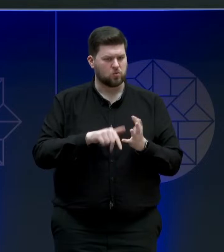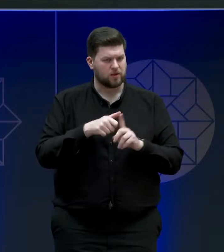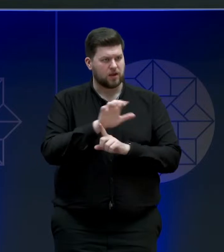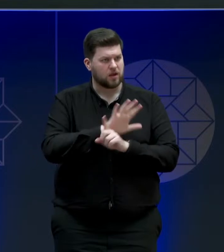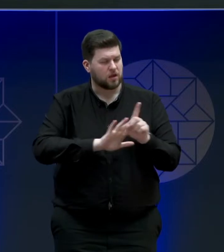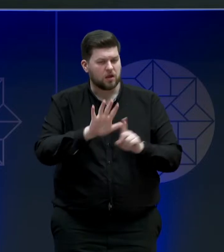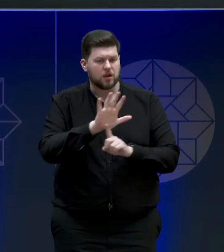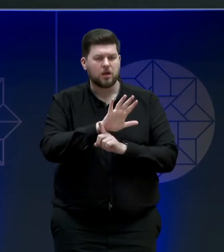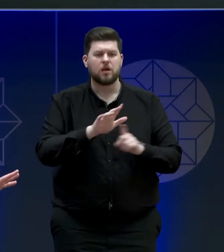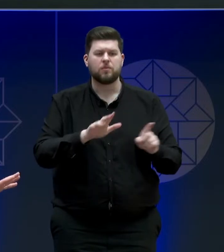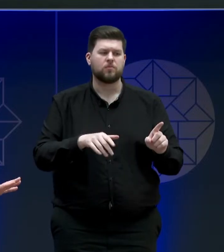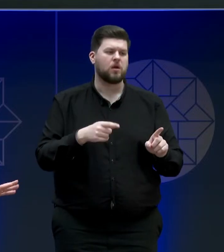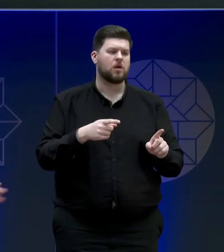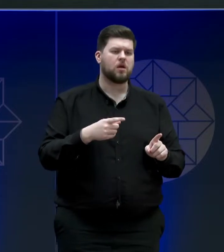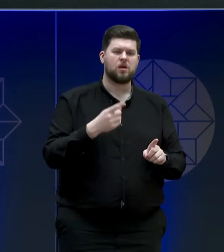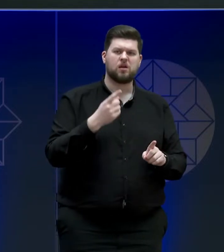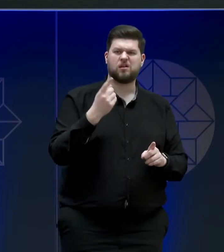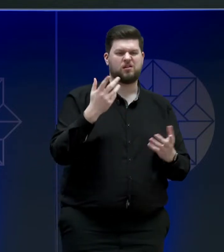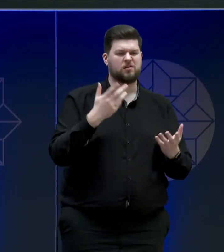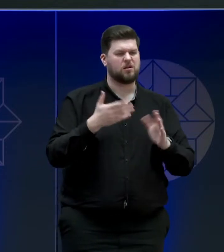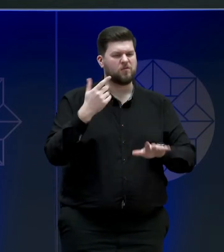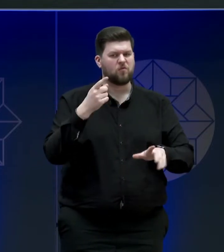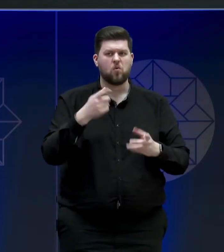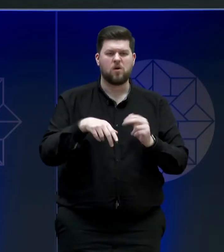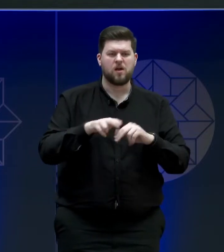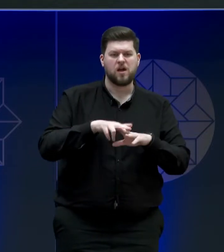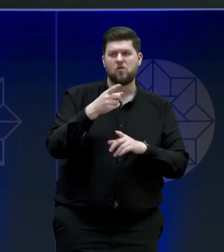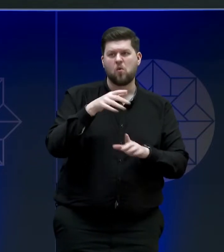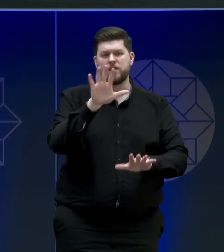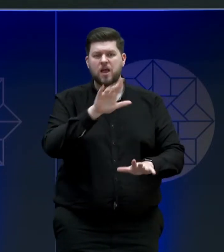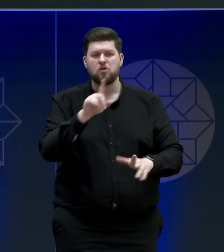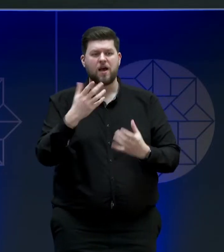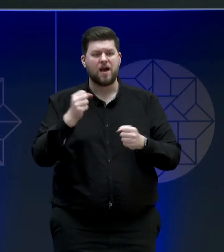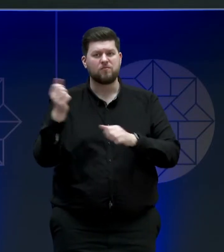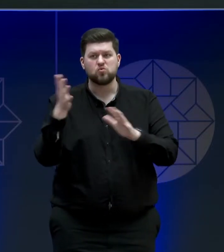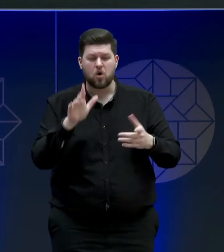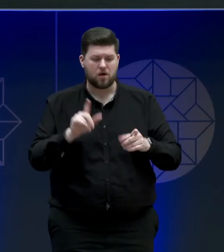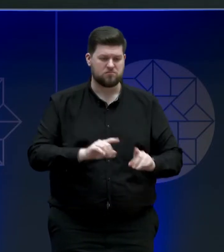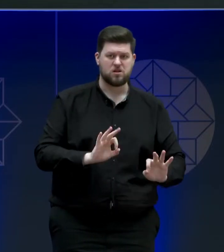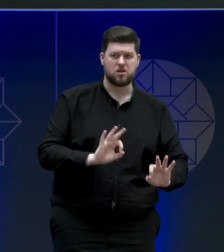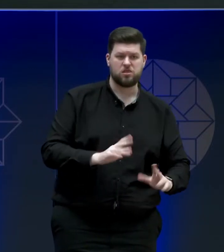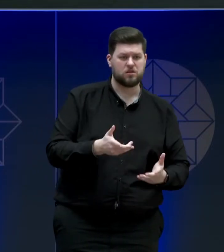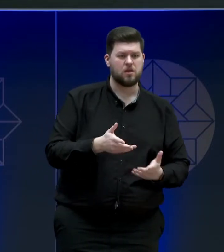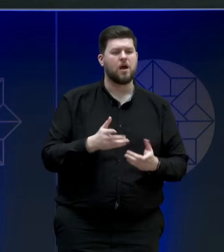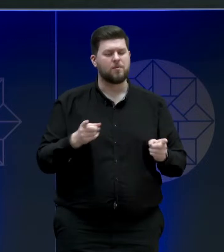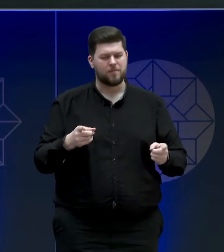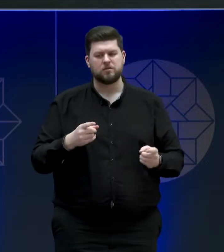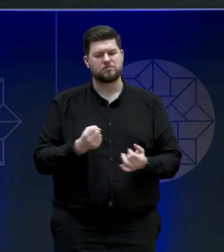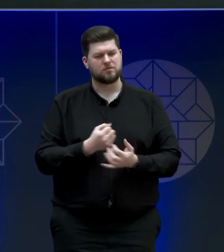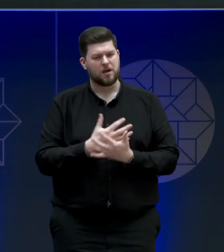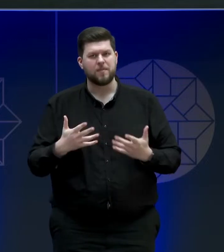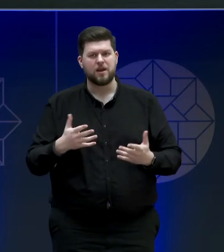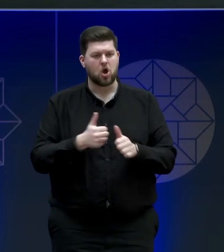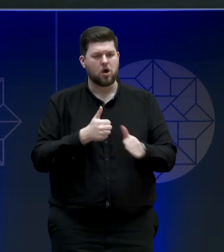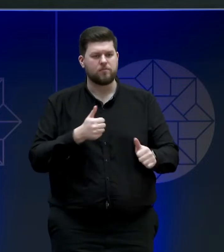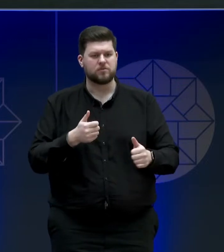one bit of the country's got a storm, another bit doesn't, there has been greater priority given to Northern Ireland, and I make no issue with